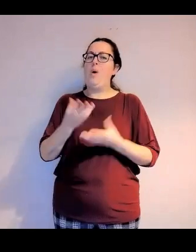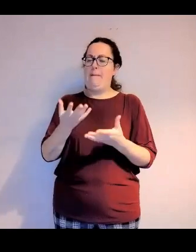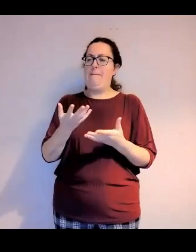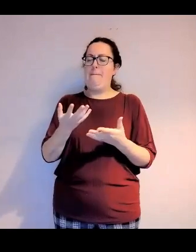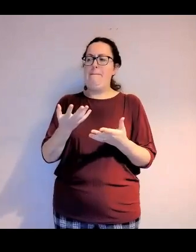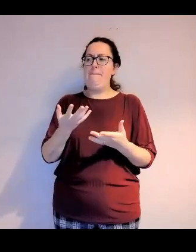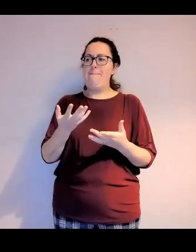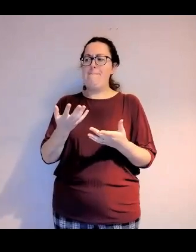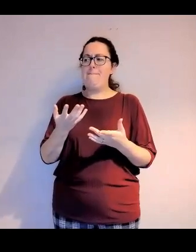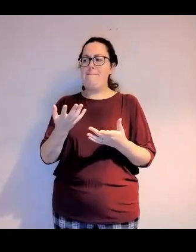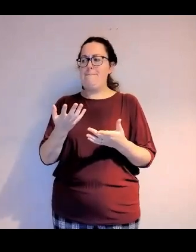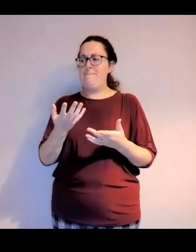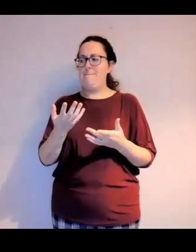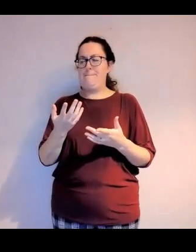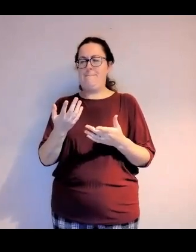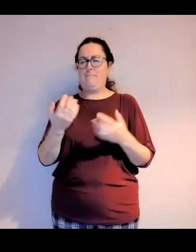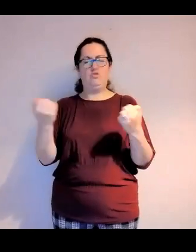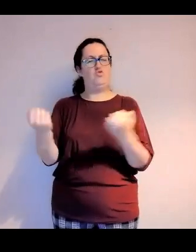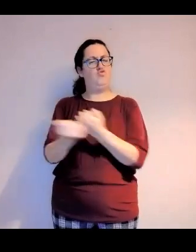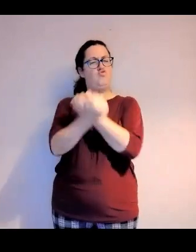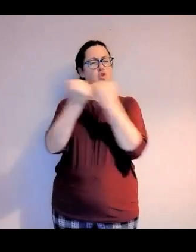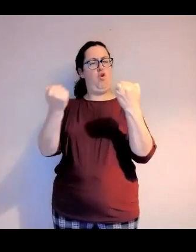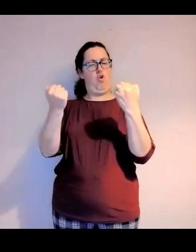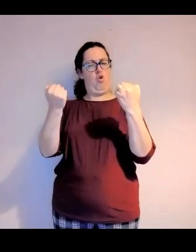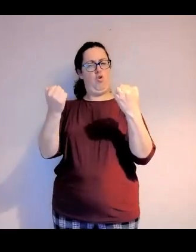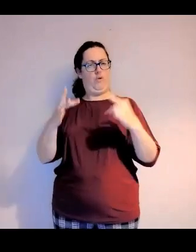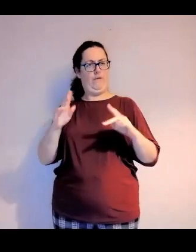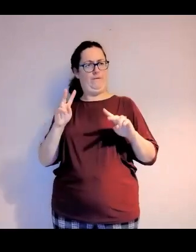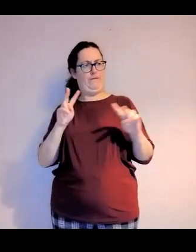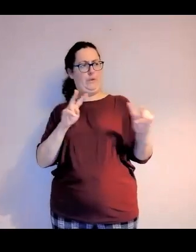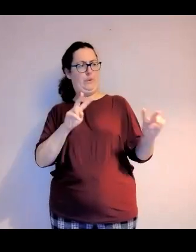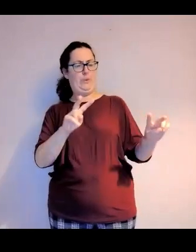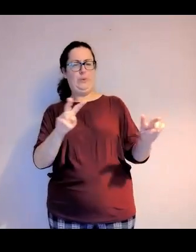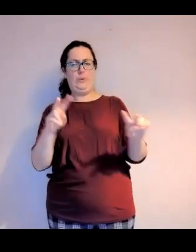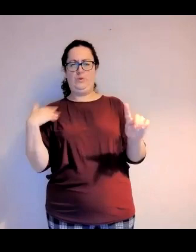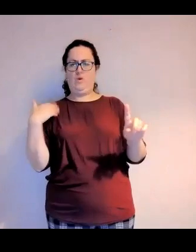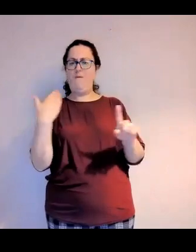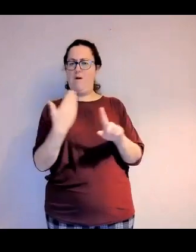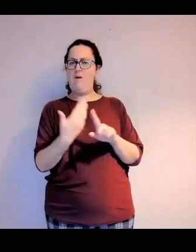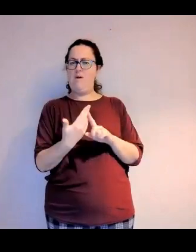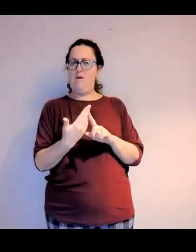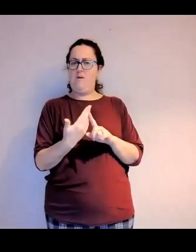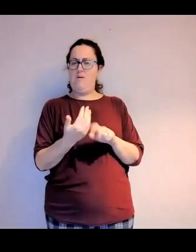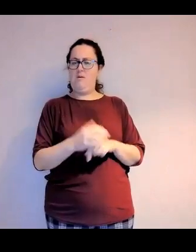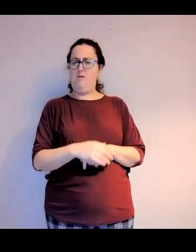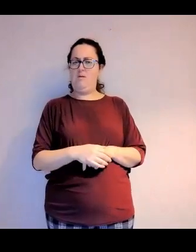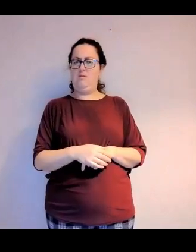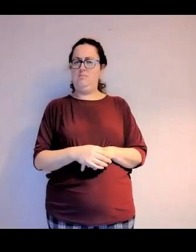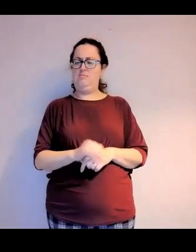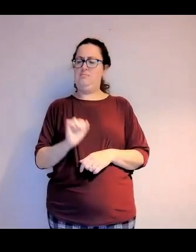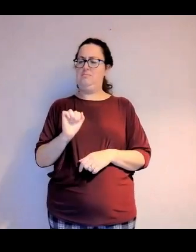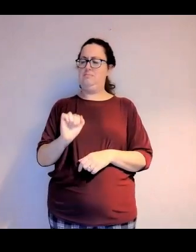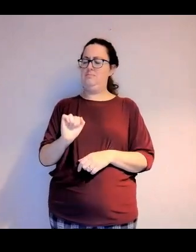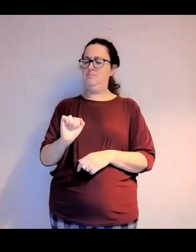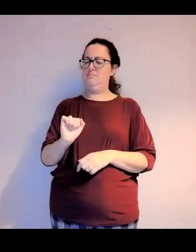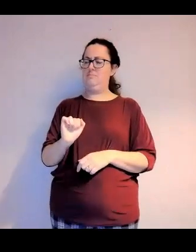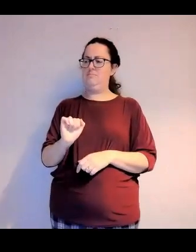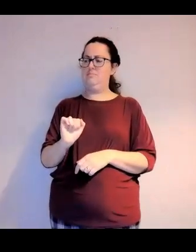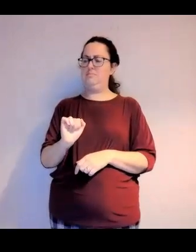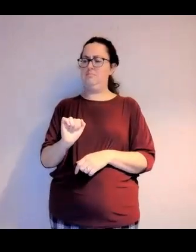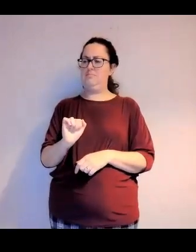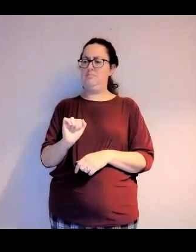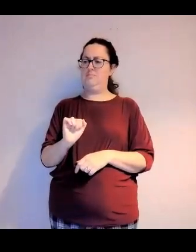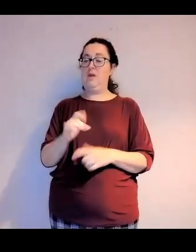really such strong viewpoint in the poems in particular that we've heard today. But what I loved here was not only the